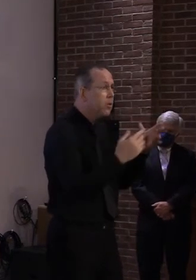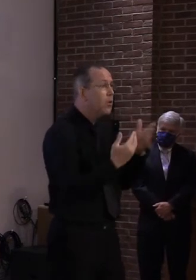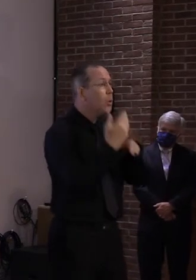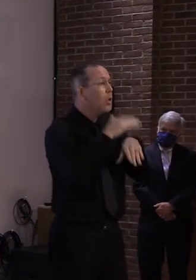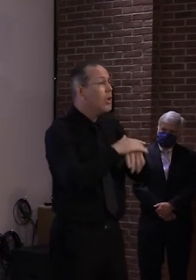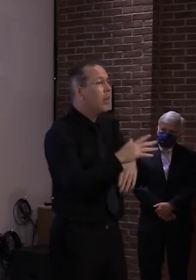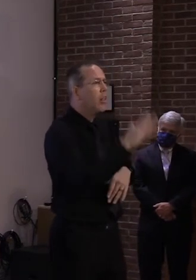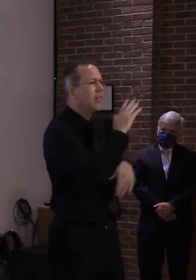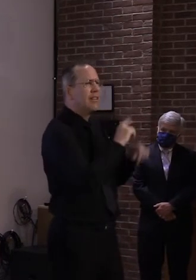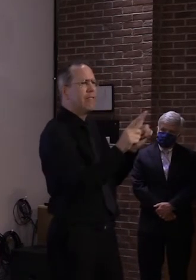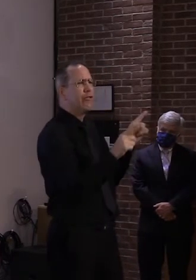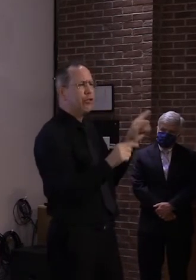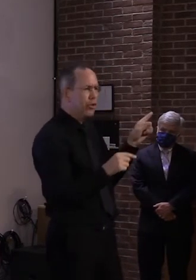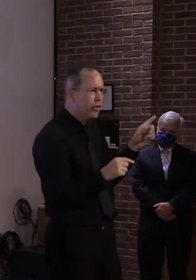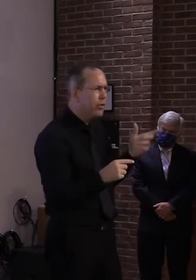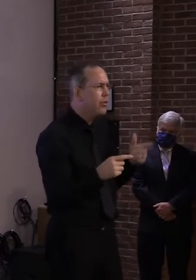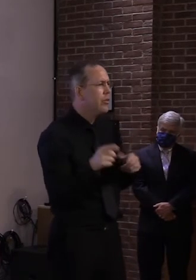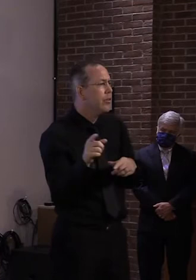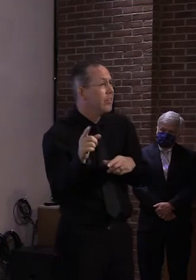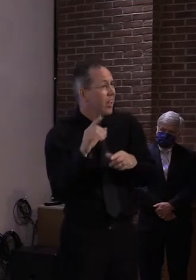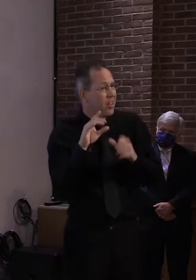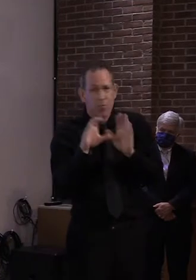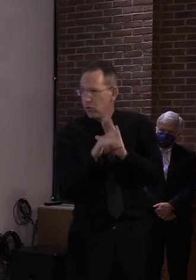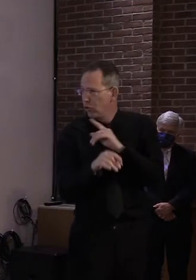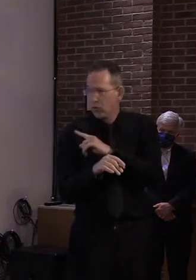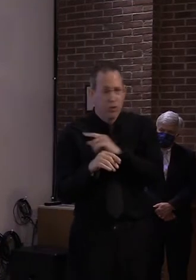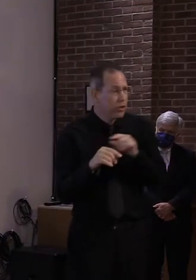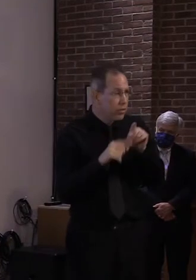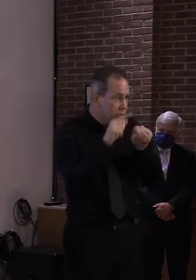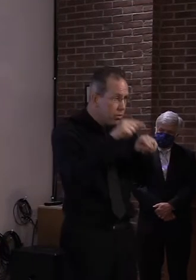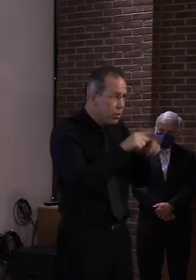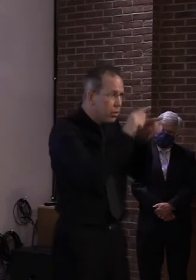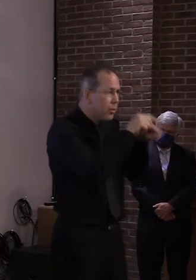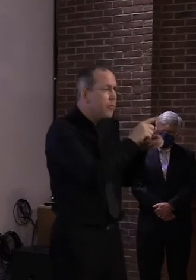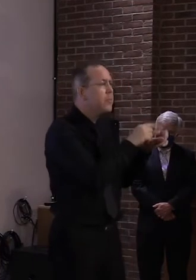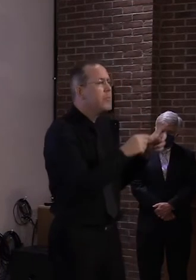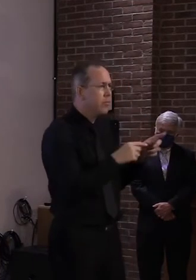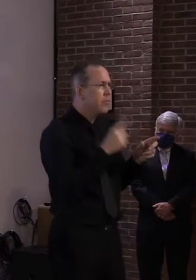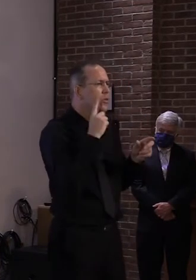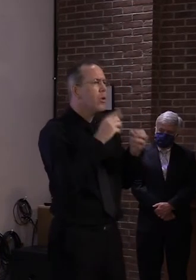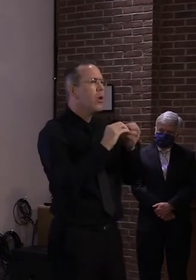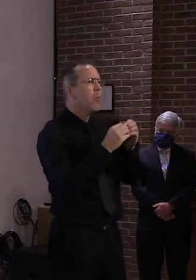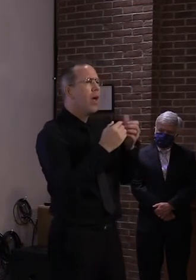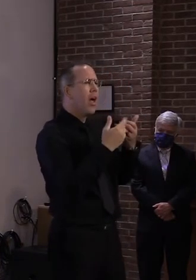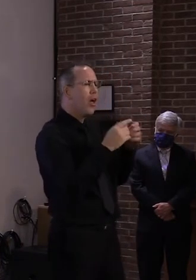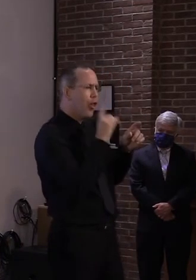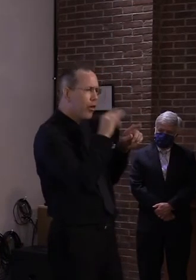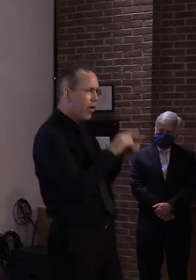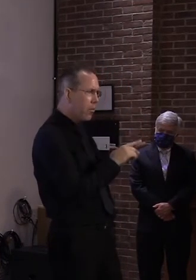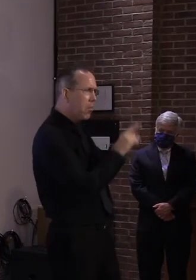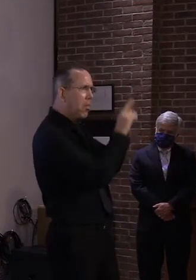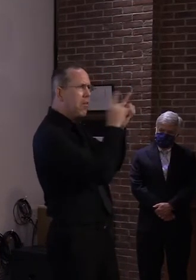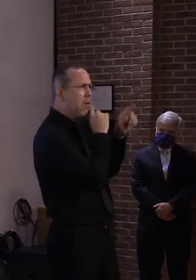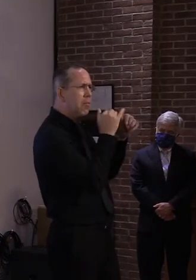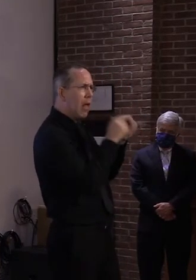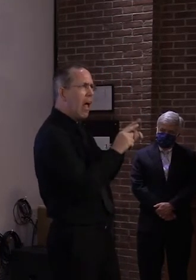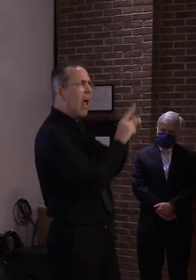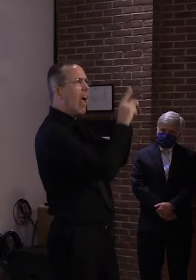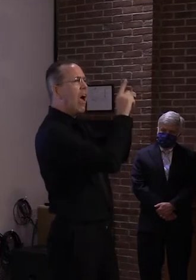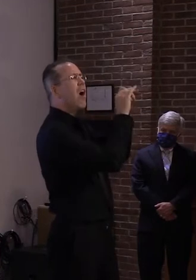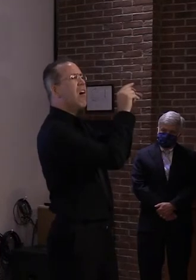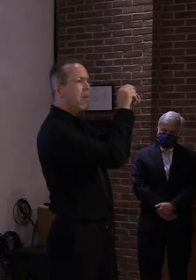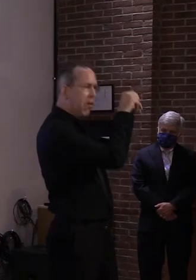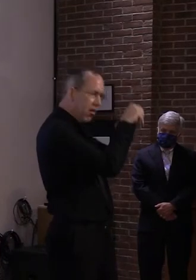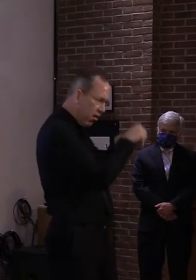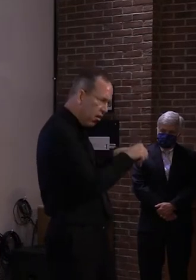were also relatively mild. You know, this is somewhere between, you know, 30 to 70 cases at their peak, depending on these four states. And then you